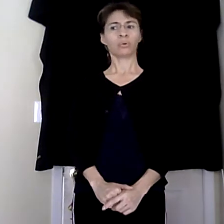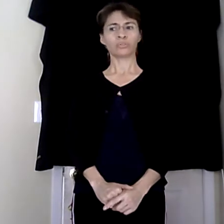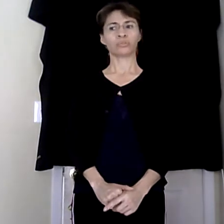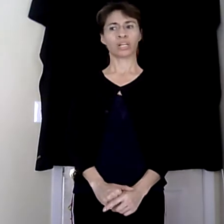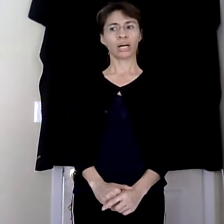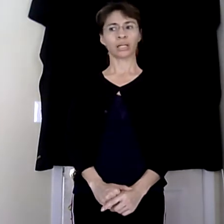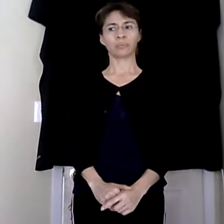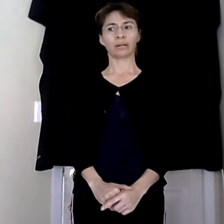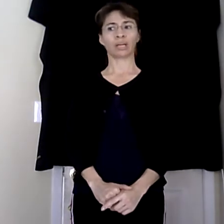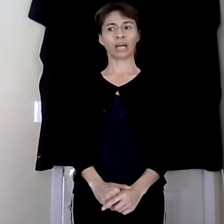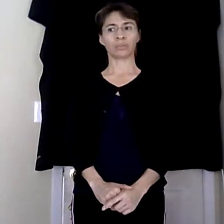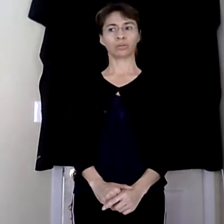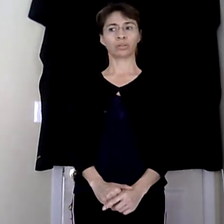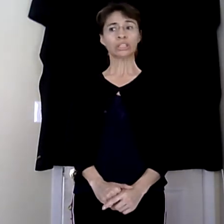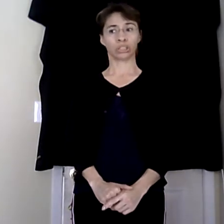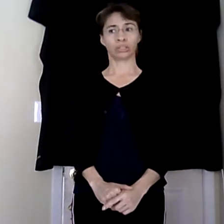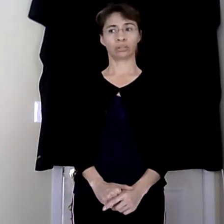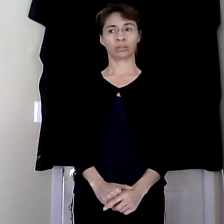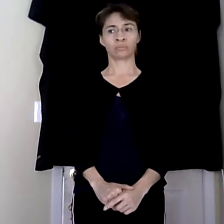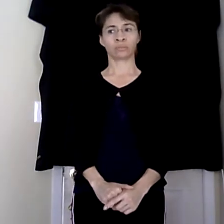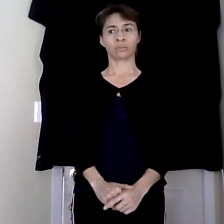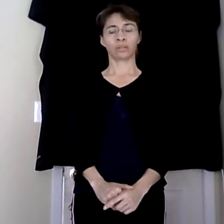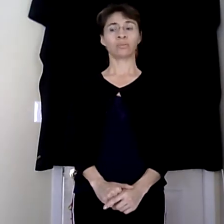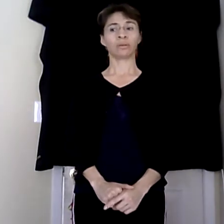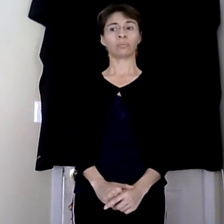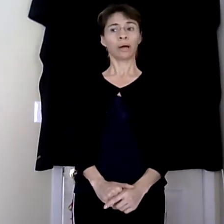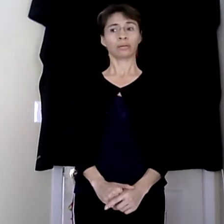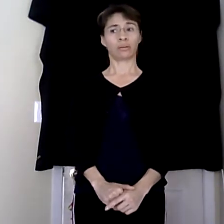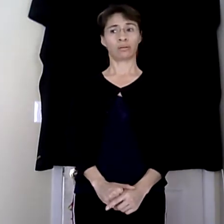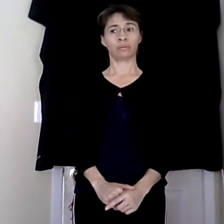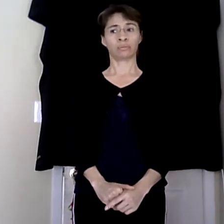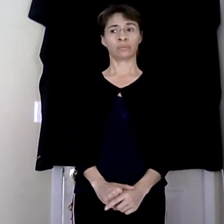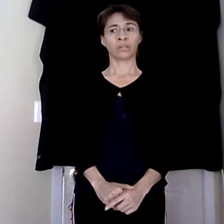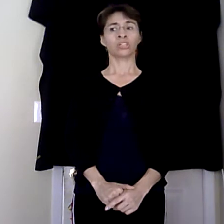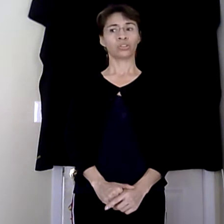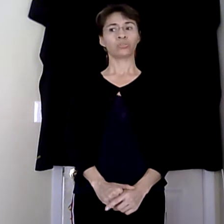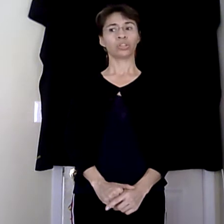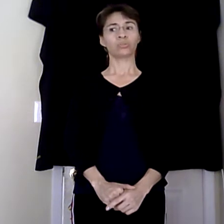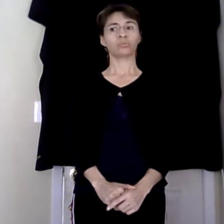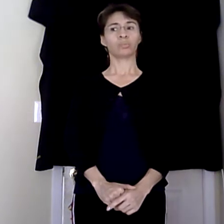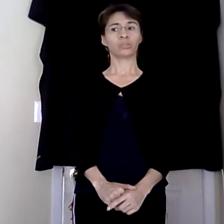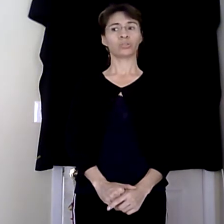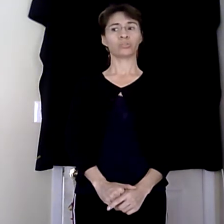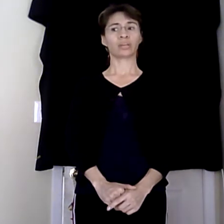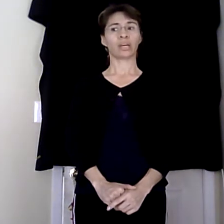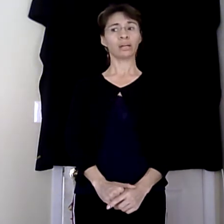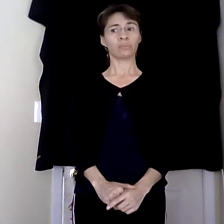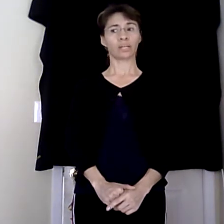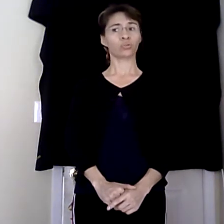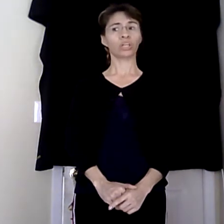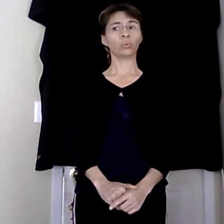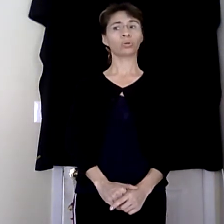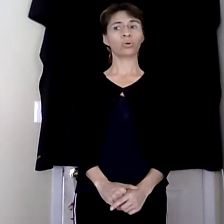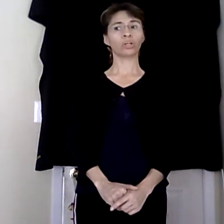most of the time they are kept on a leash, even in the backyard. So you need to make sure you take care of it so he wouldn't go into